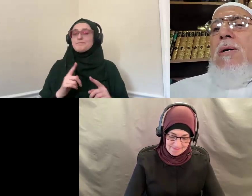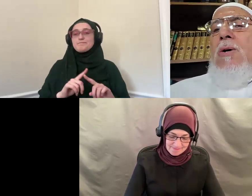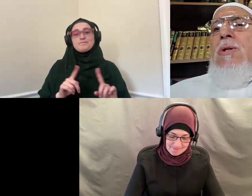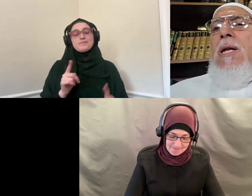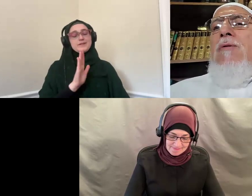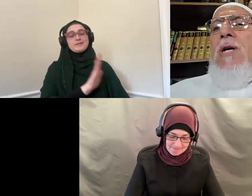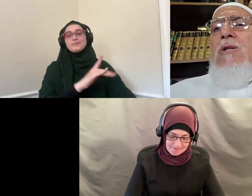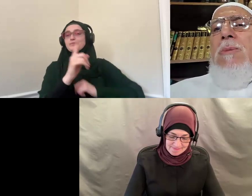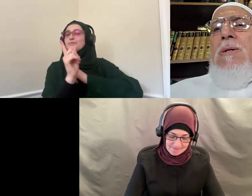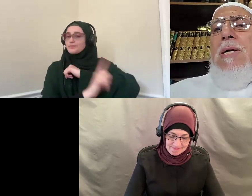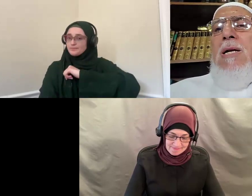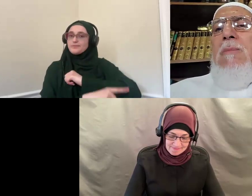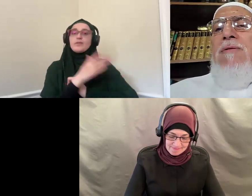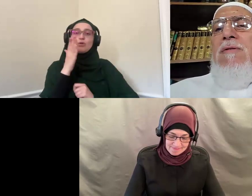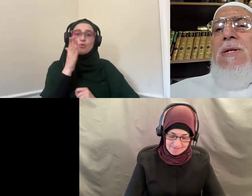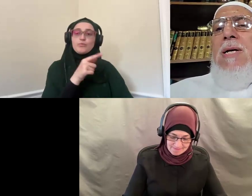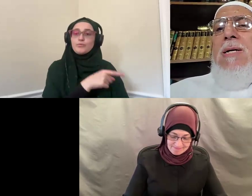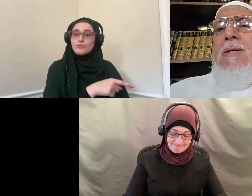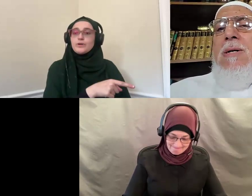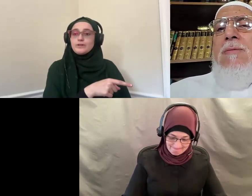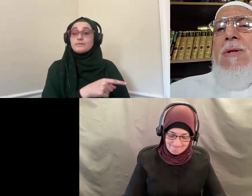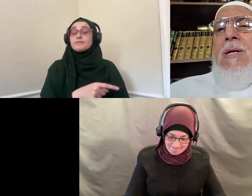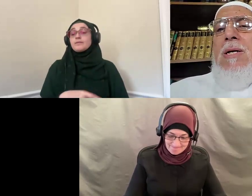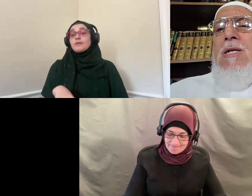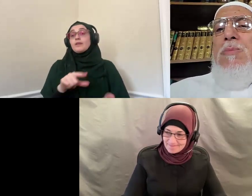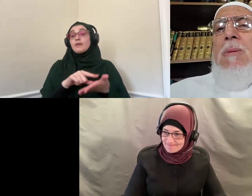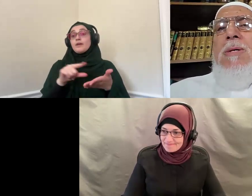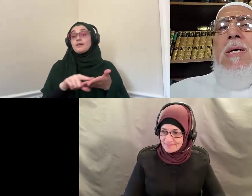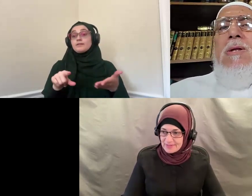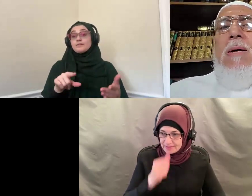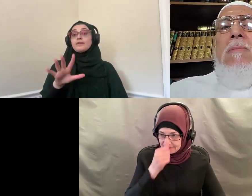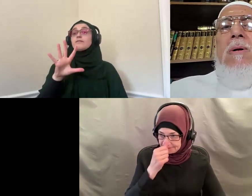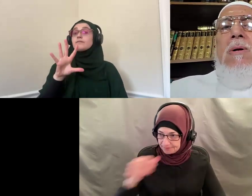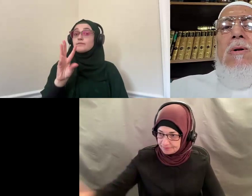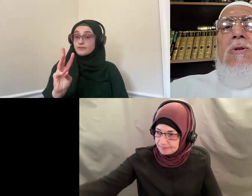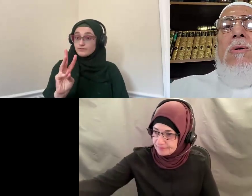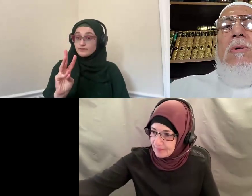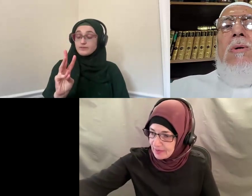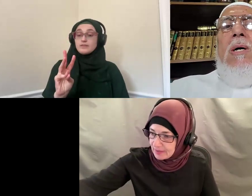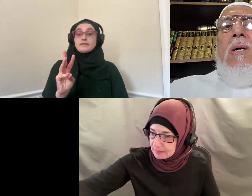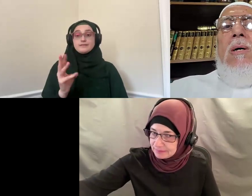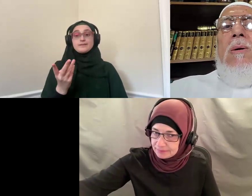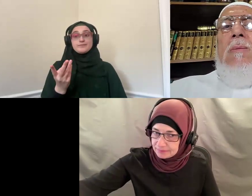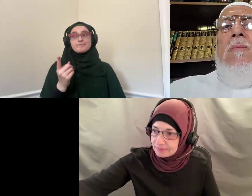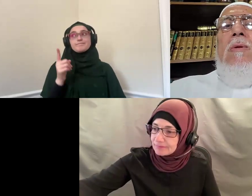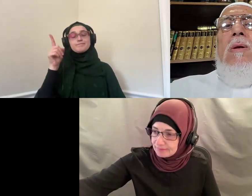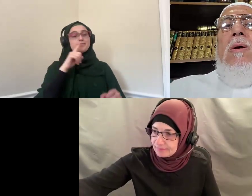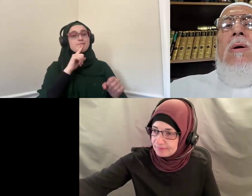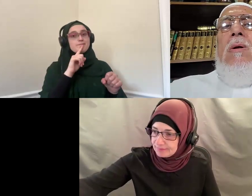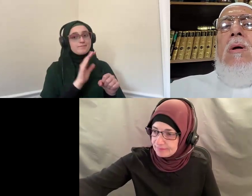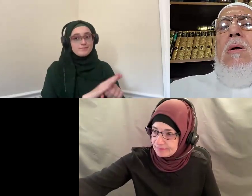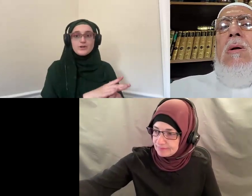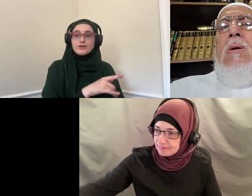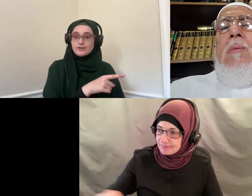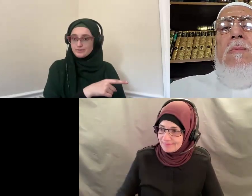accommodation on the day of judgment. And number 56, it is promising them to